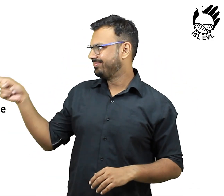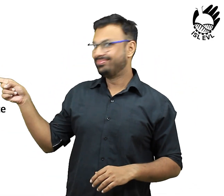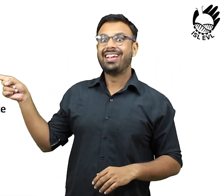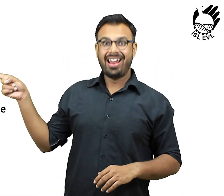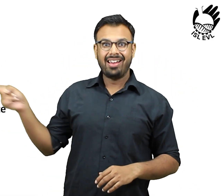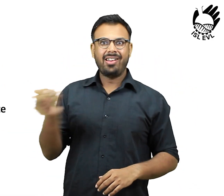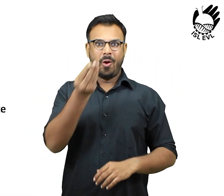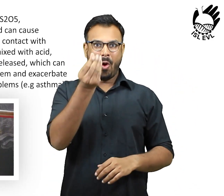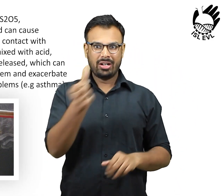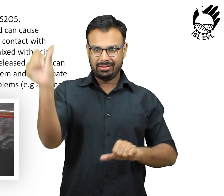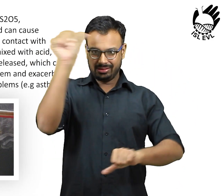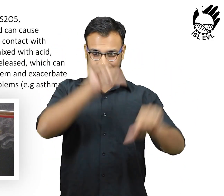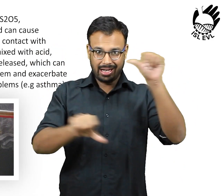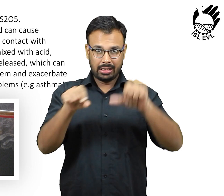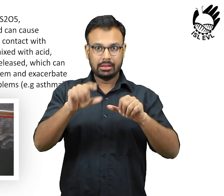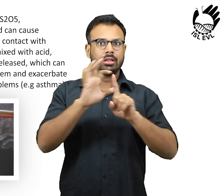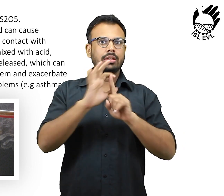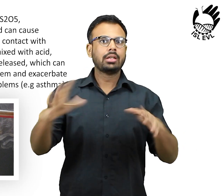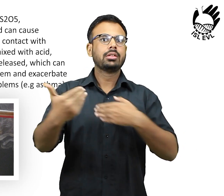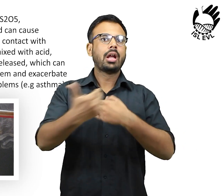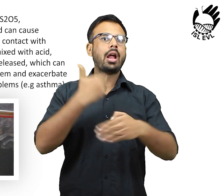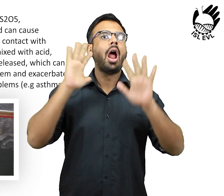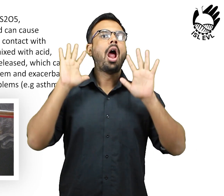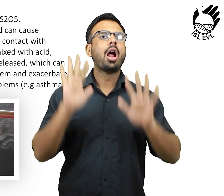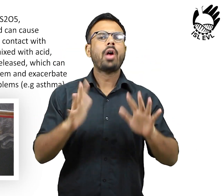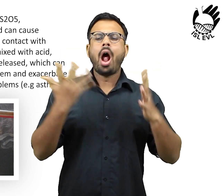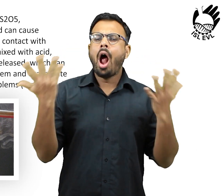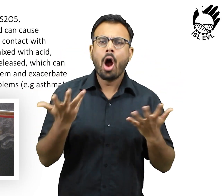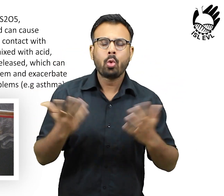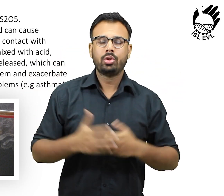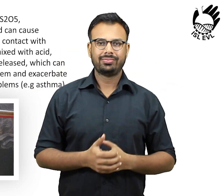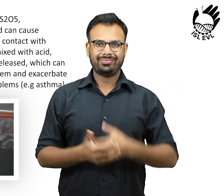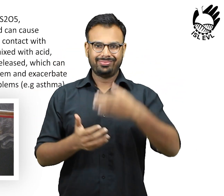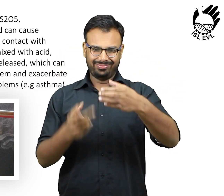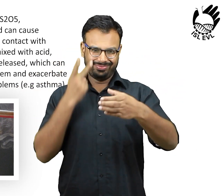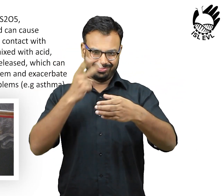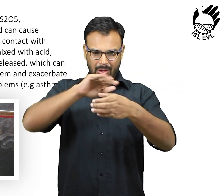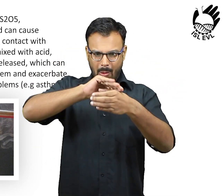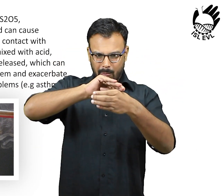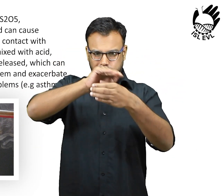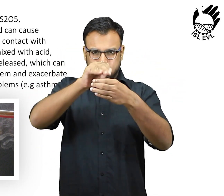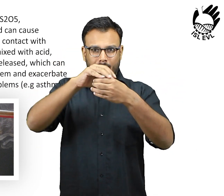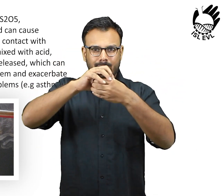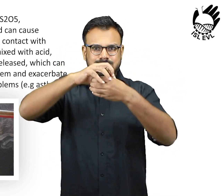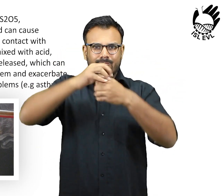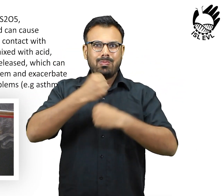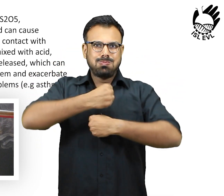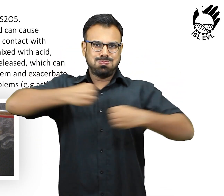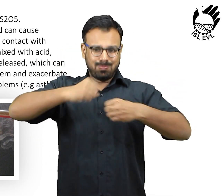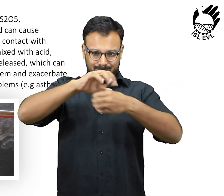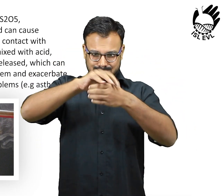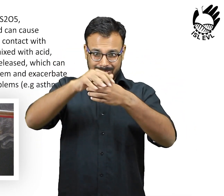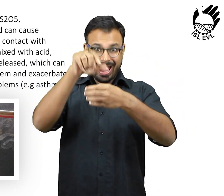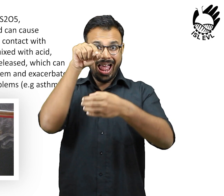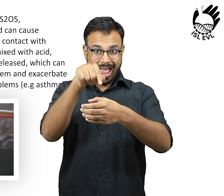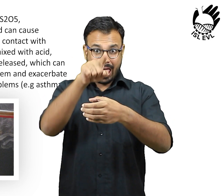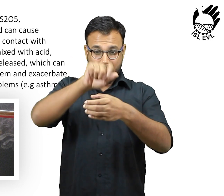Sodium metabisulfate is harmful if swallowed and can cause serious eye damage.